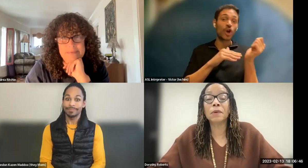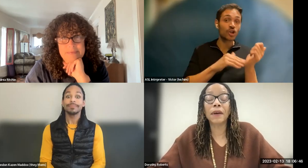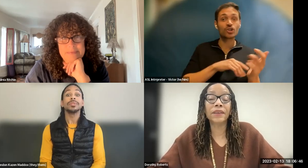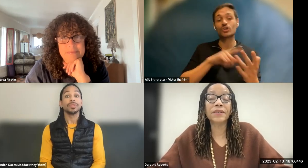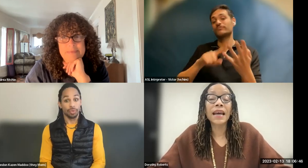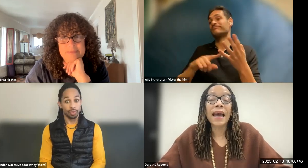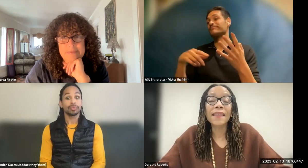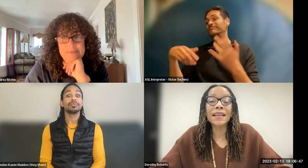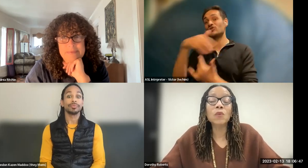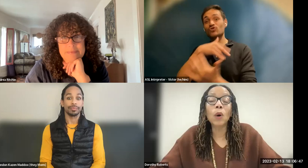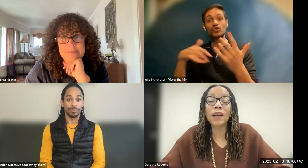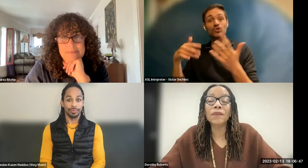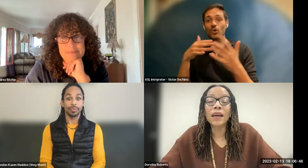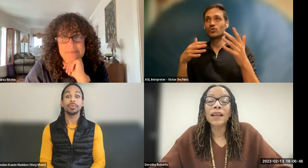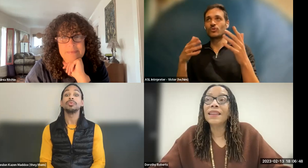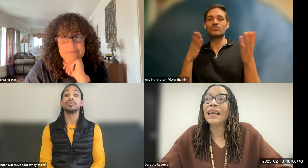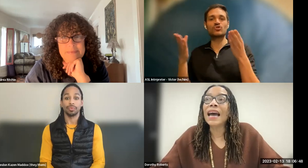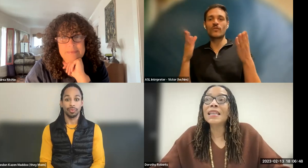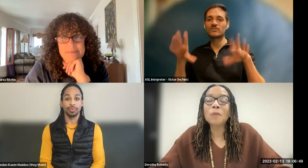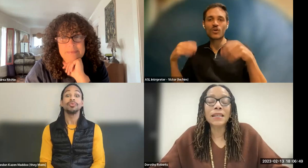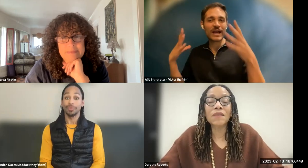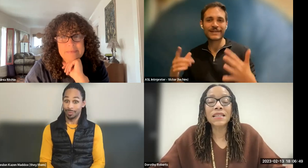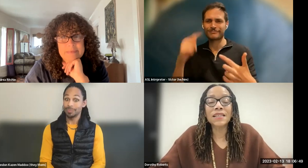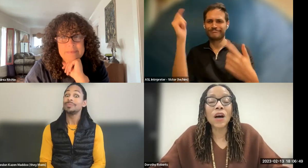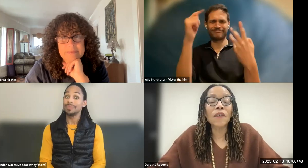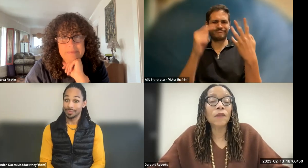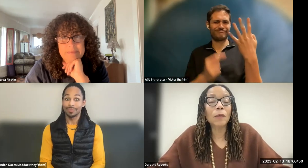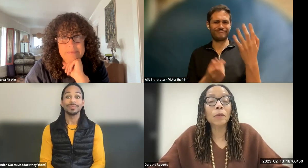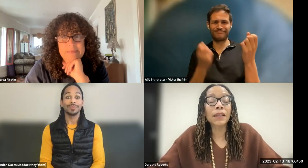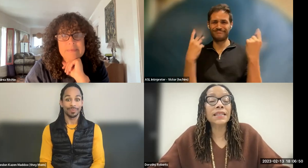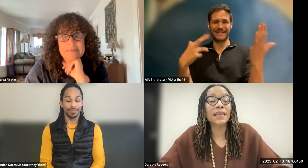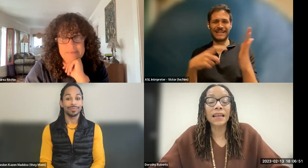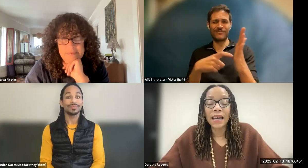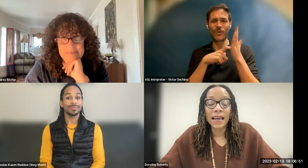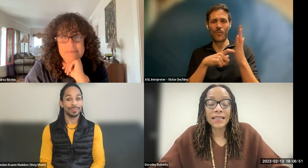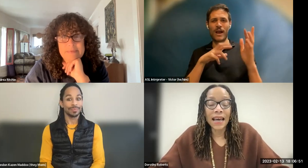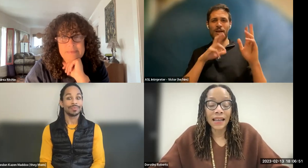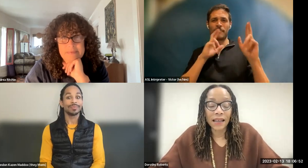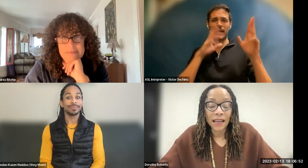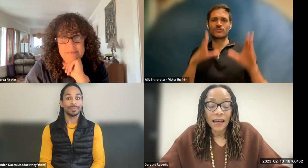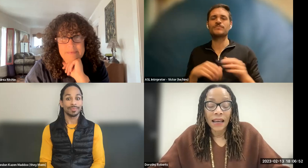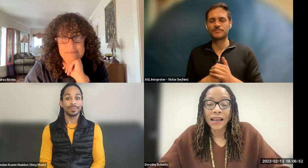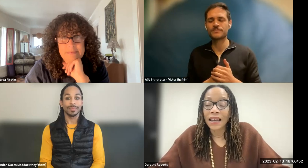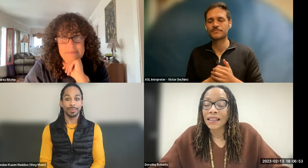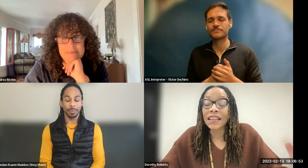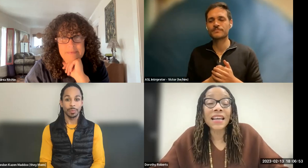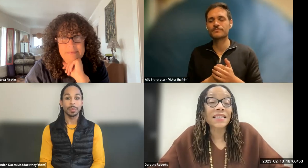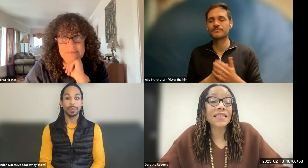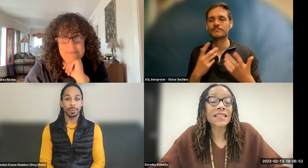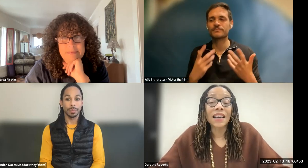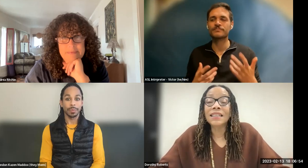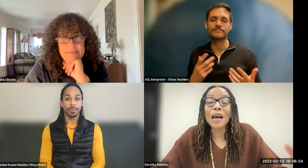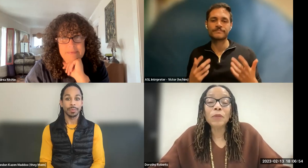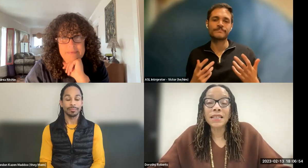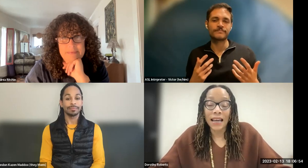service providers. And that's one of the aspects of this soft form of policing, is that it